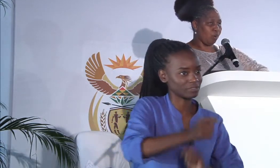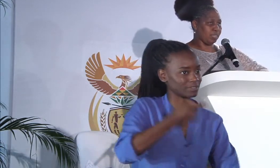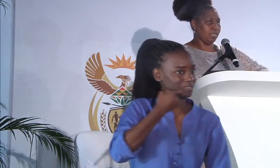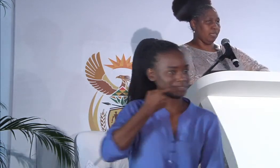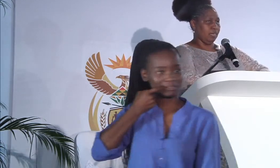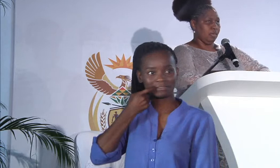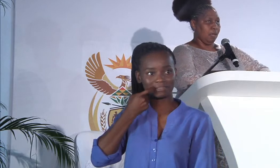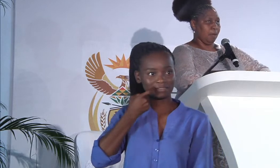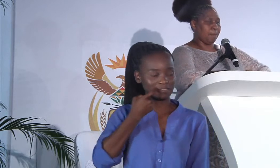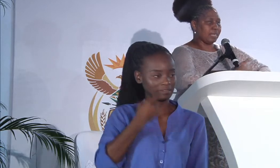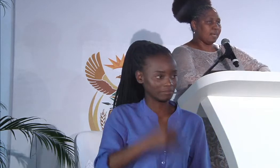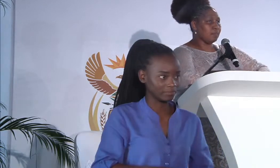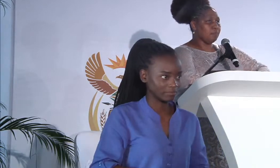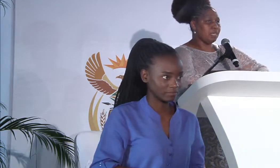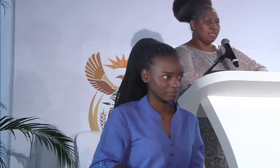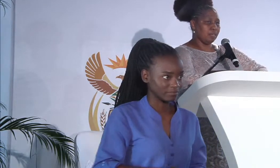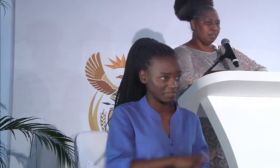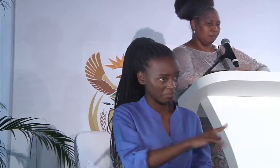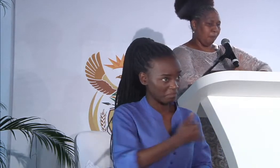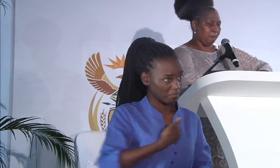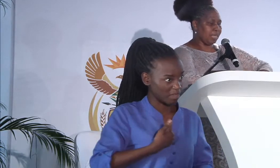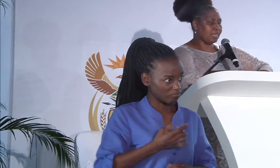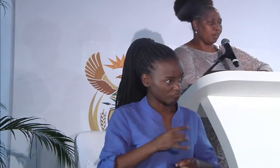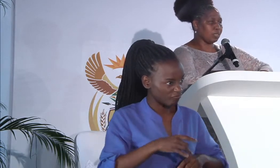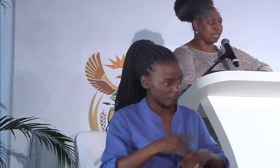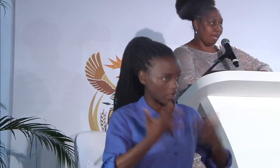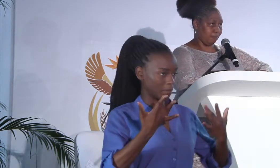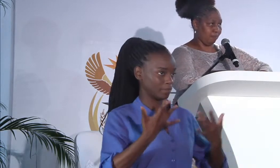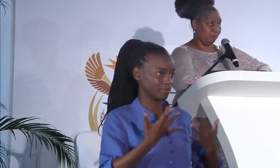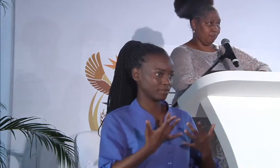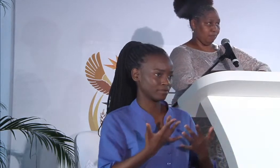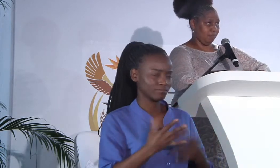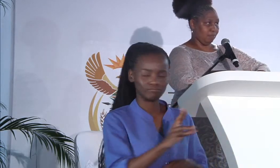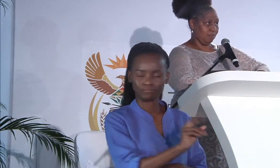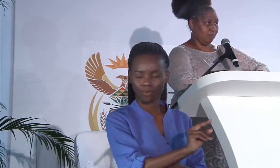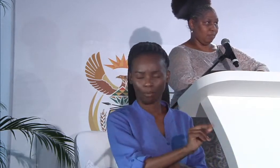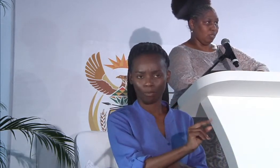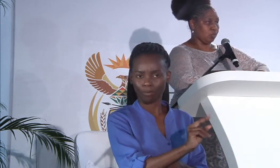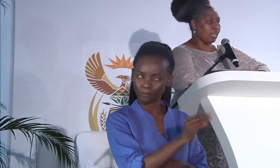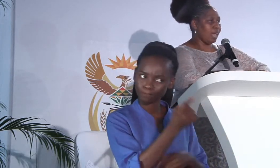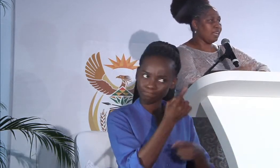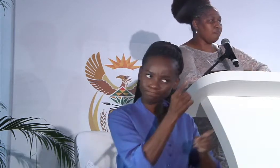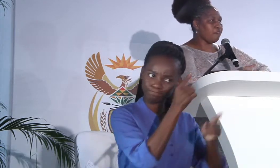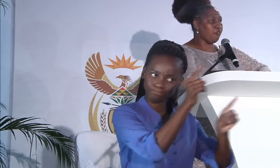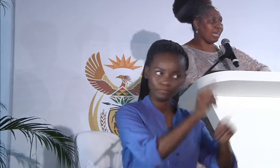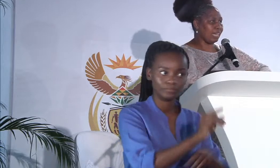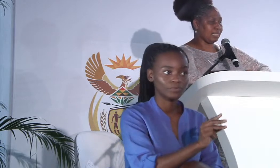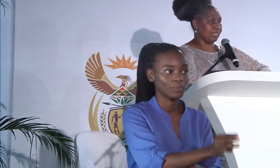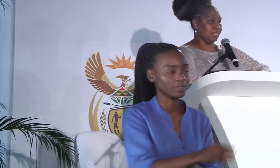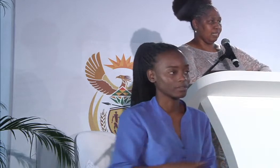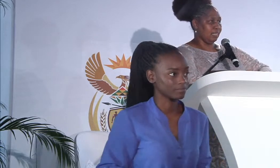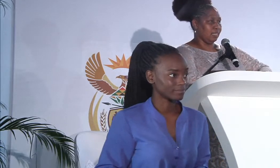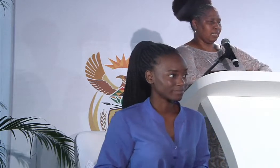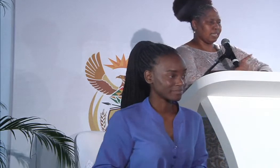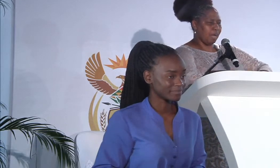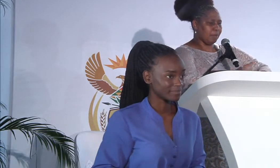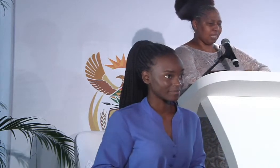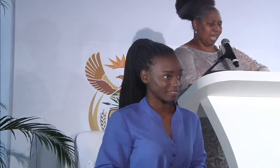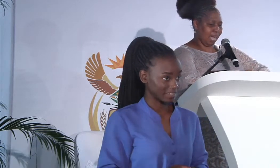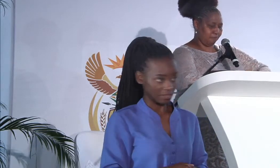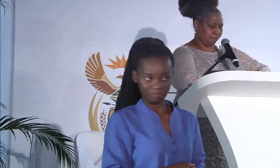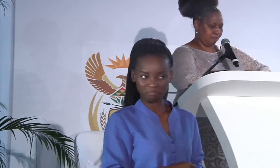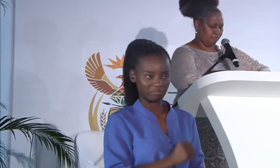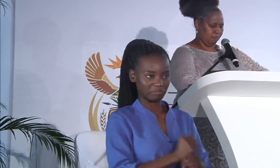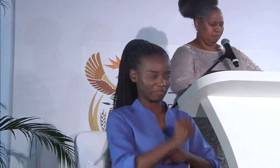cured, but let me be there on time. So that I never forget that I must